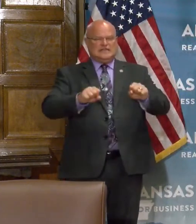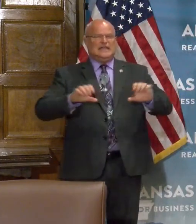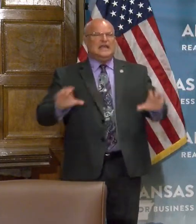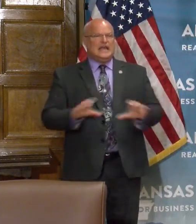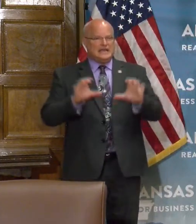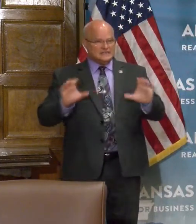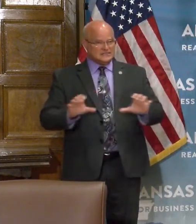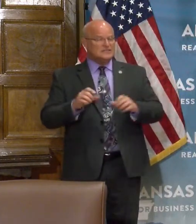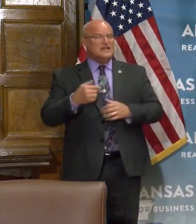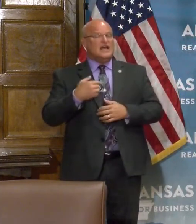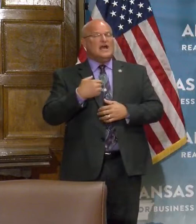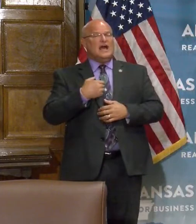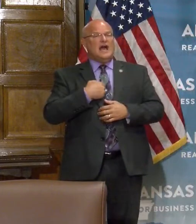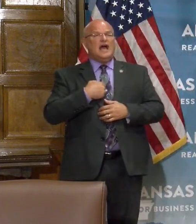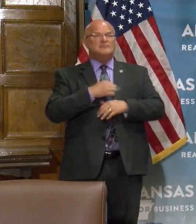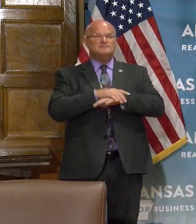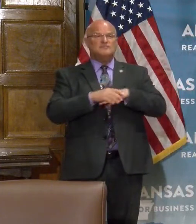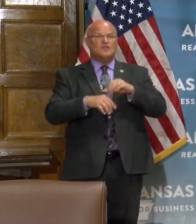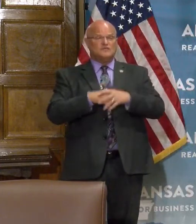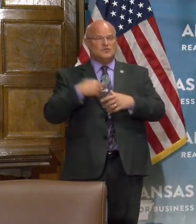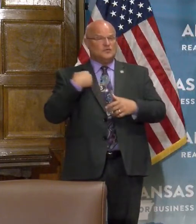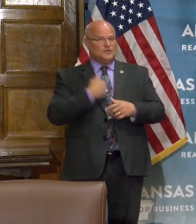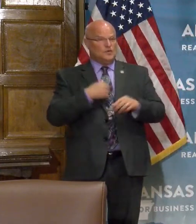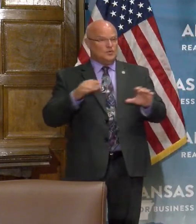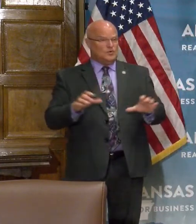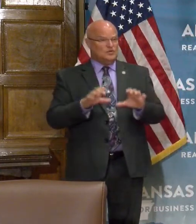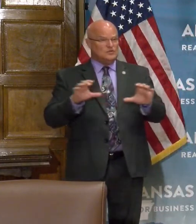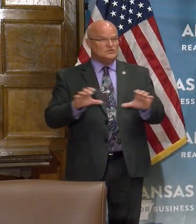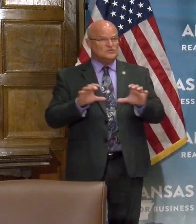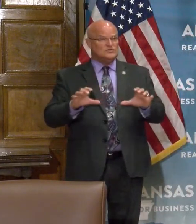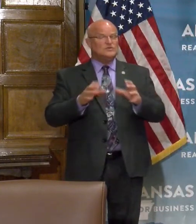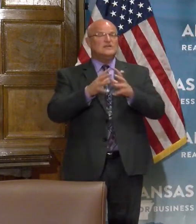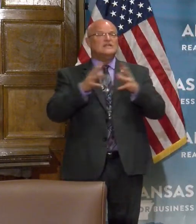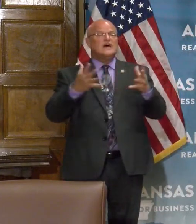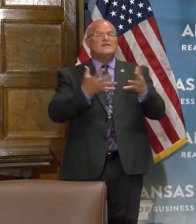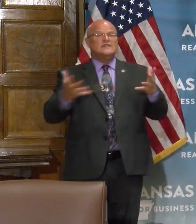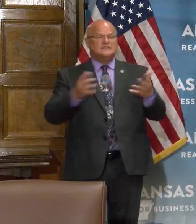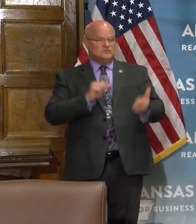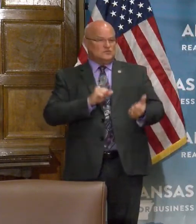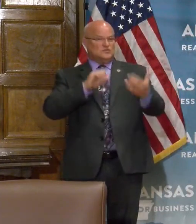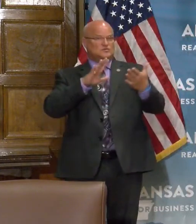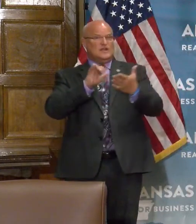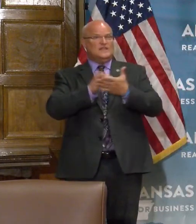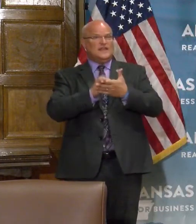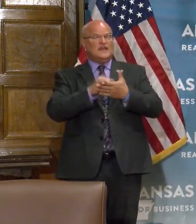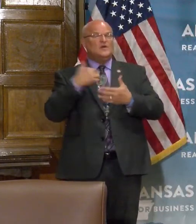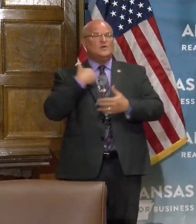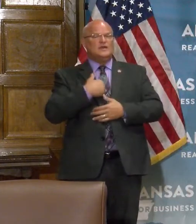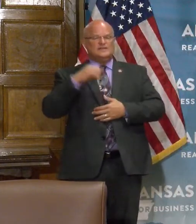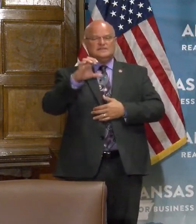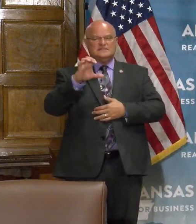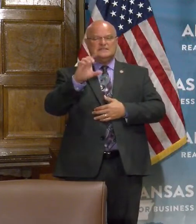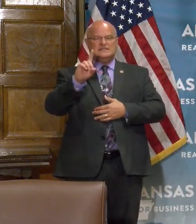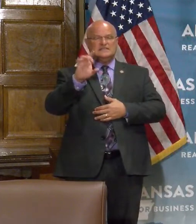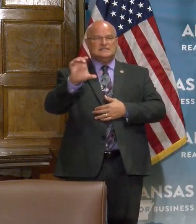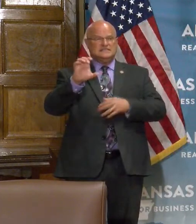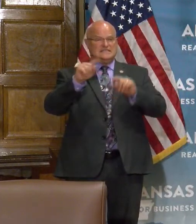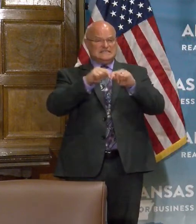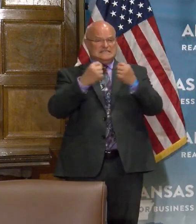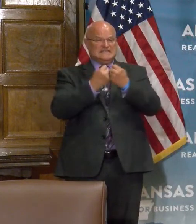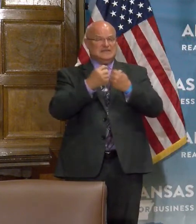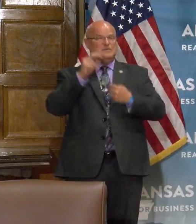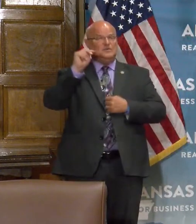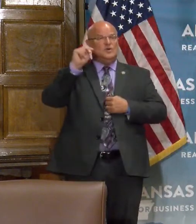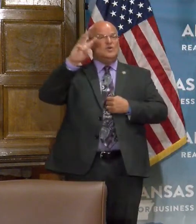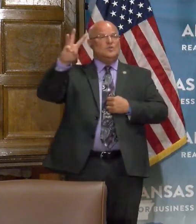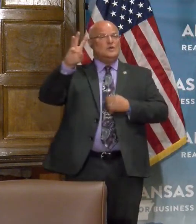So I'm comfortable that we're doing a lot of things to address that. We have a CDC team up in the northwest part of the